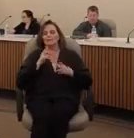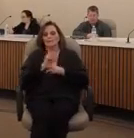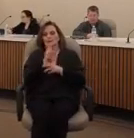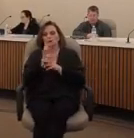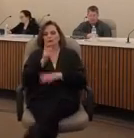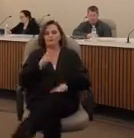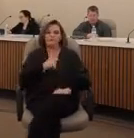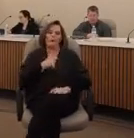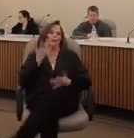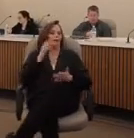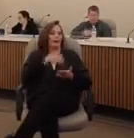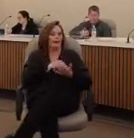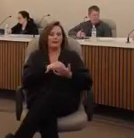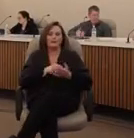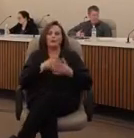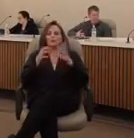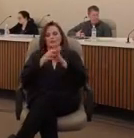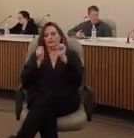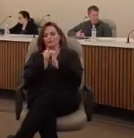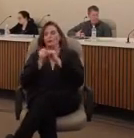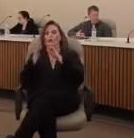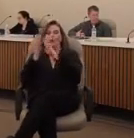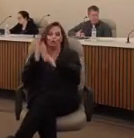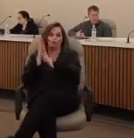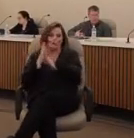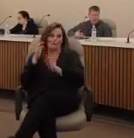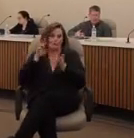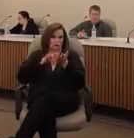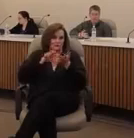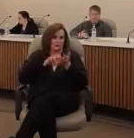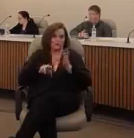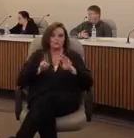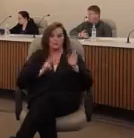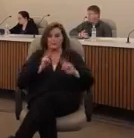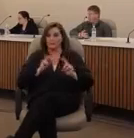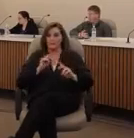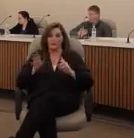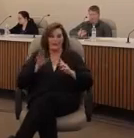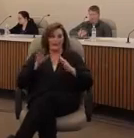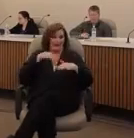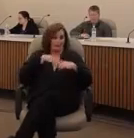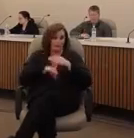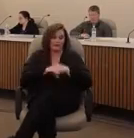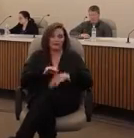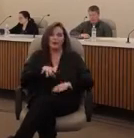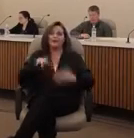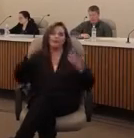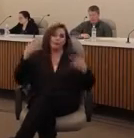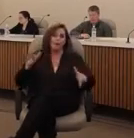the traffic study, the people who go in there are already on the road. So